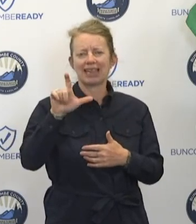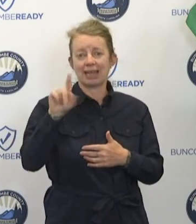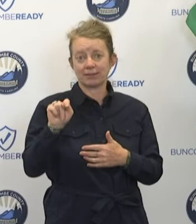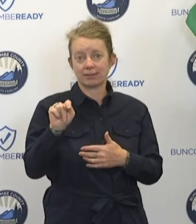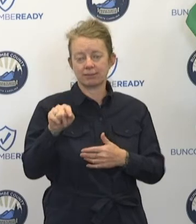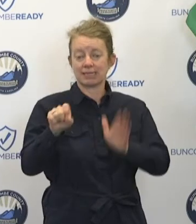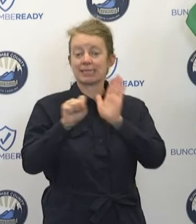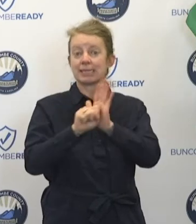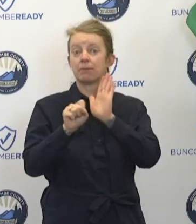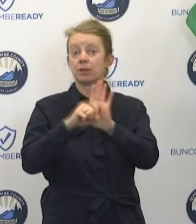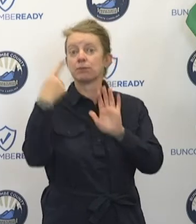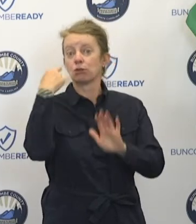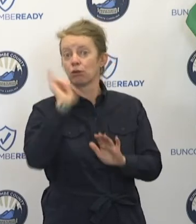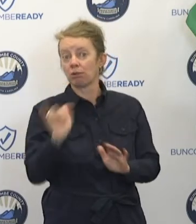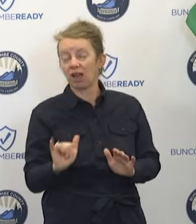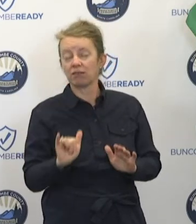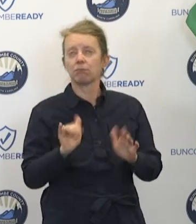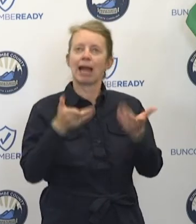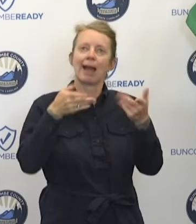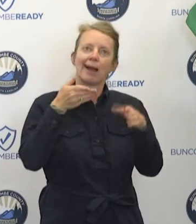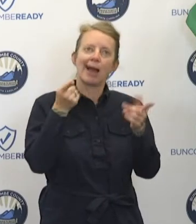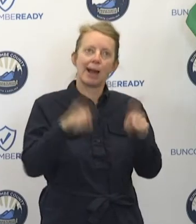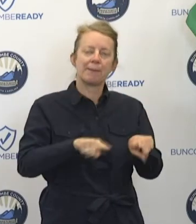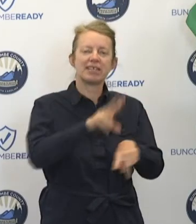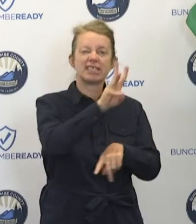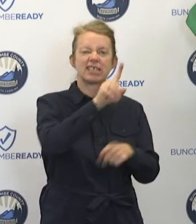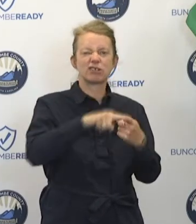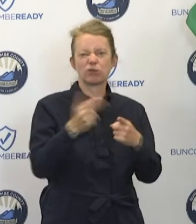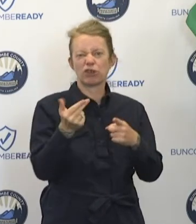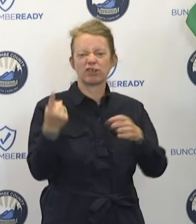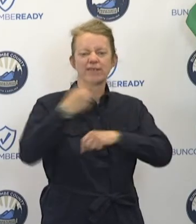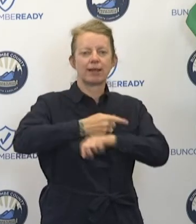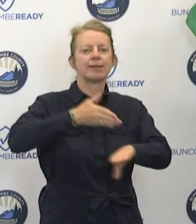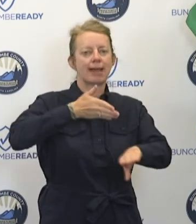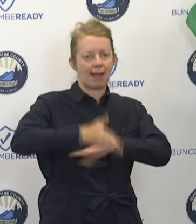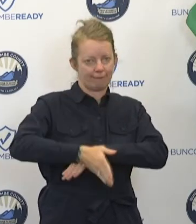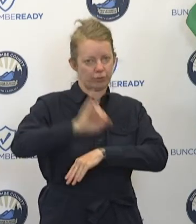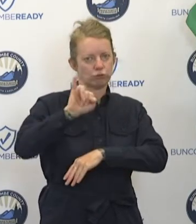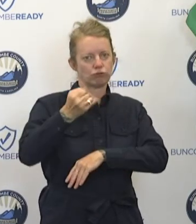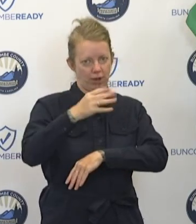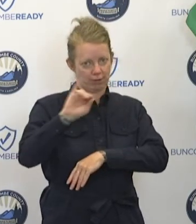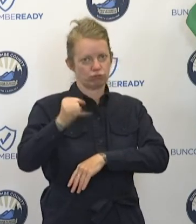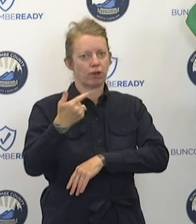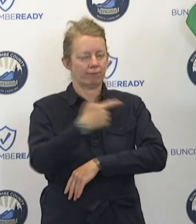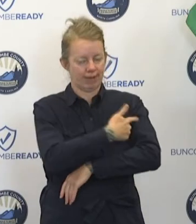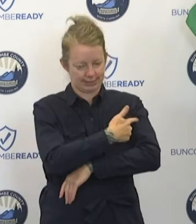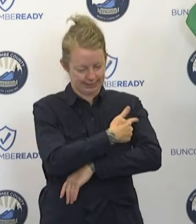occurred between 6 to 13 days after getting the J&J COVID vaccine.